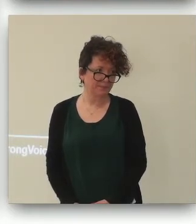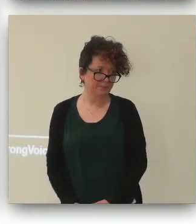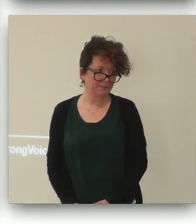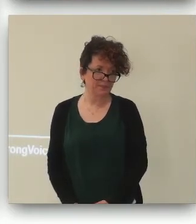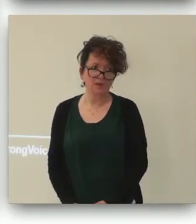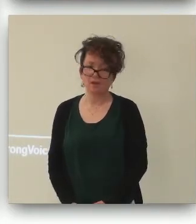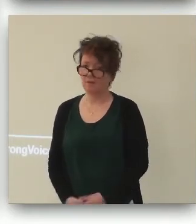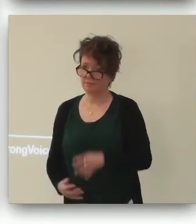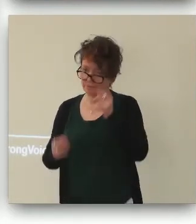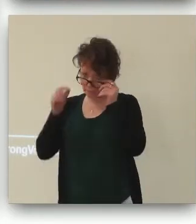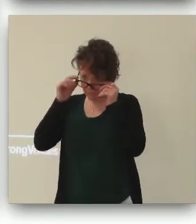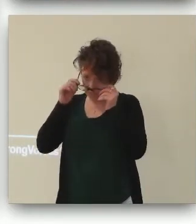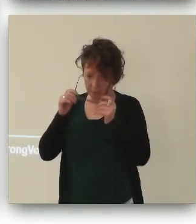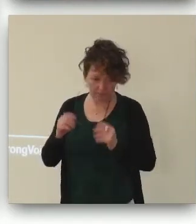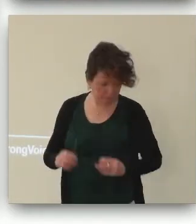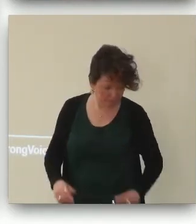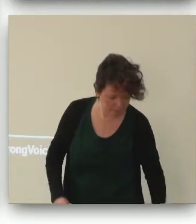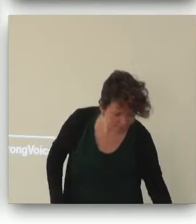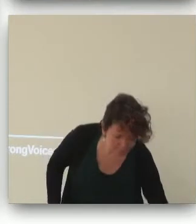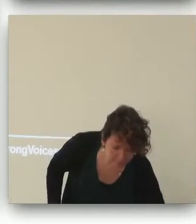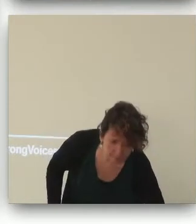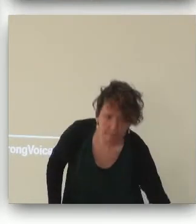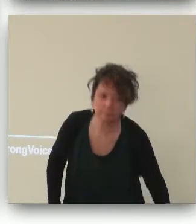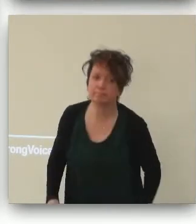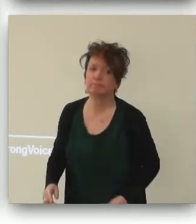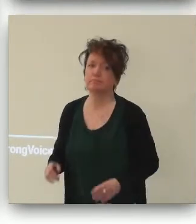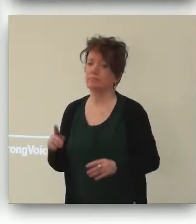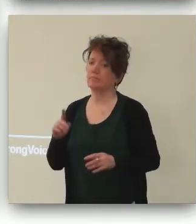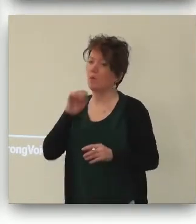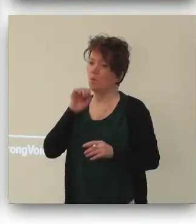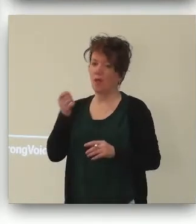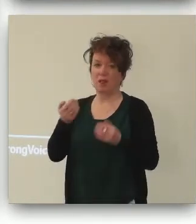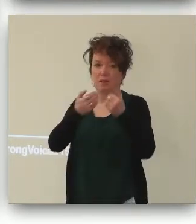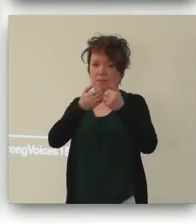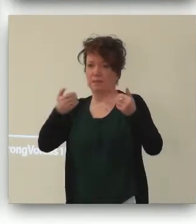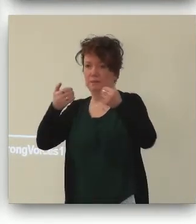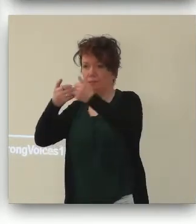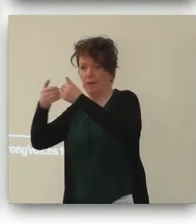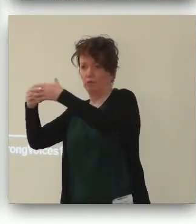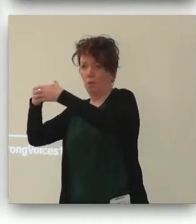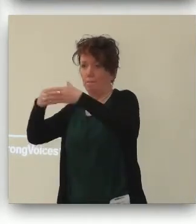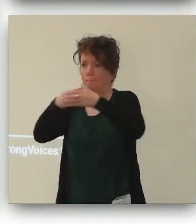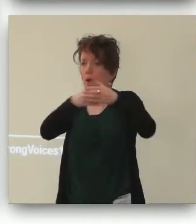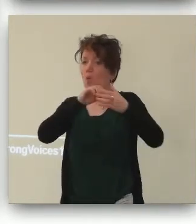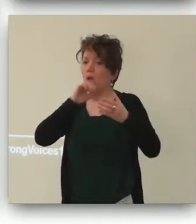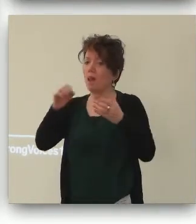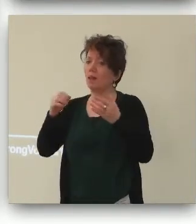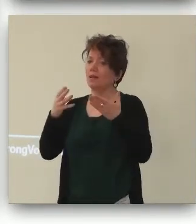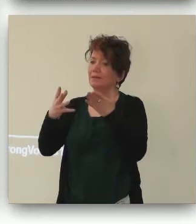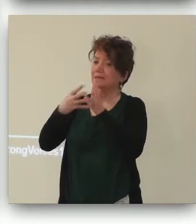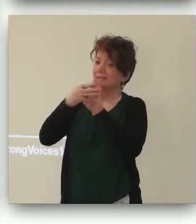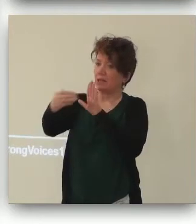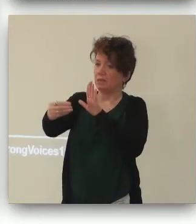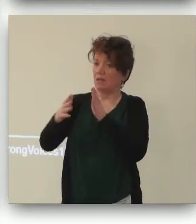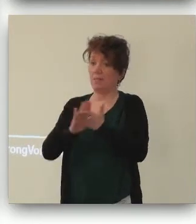So in a moment, we're going to ask you to get into some small groups, and each group will be given a case study. The case studies are